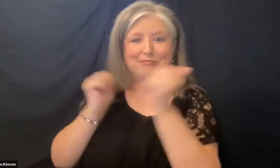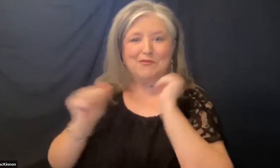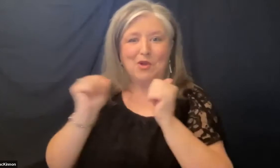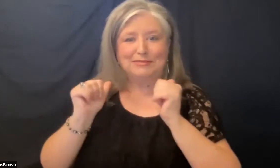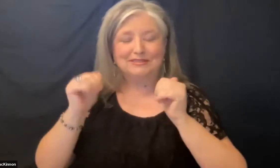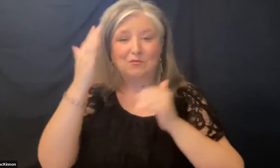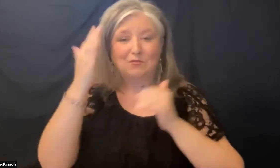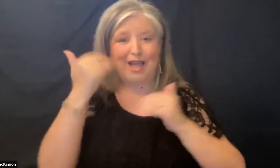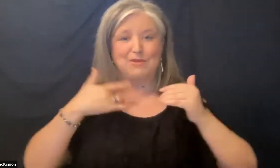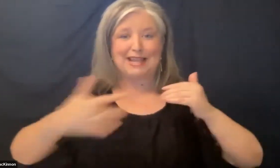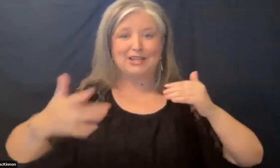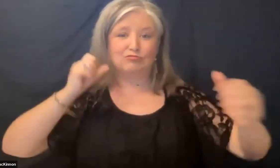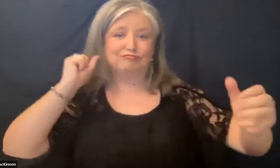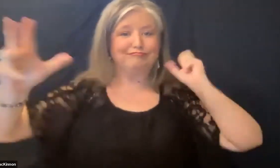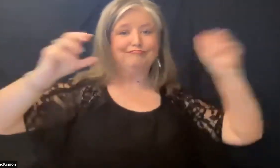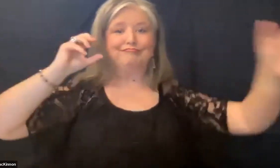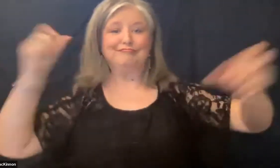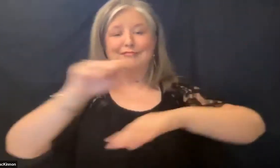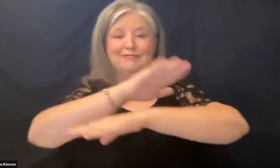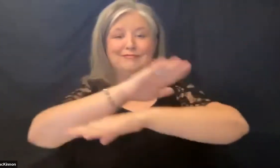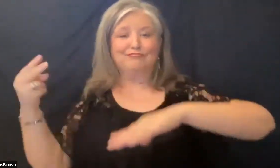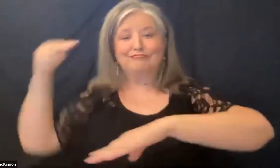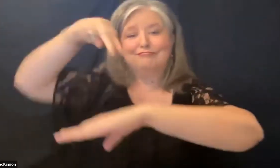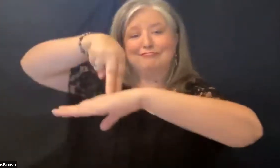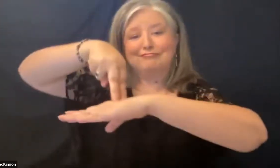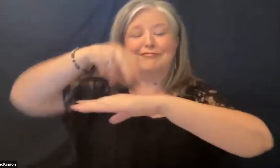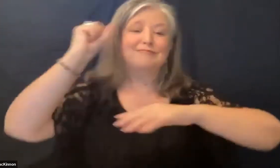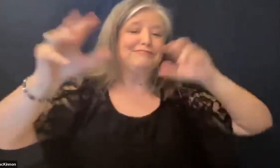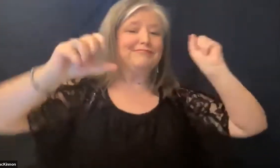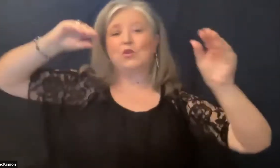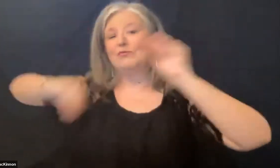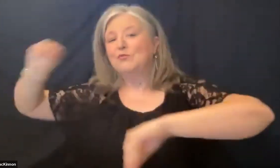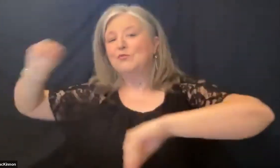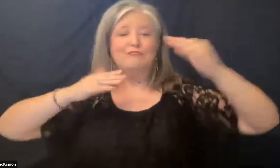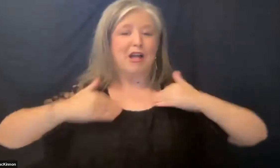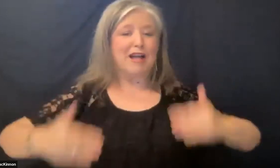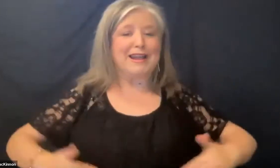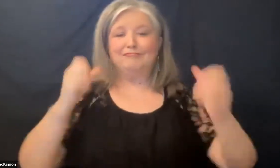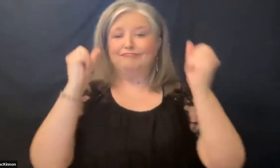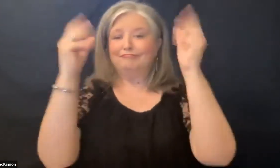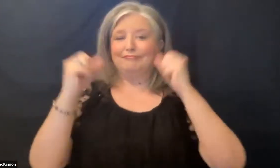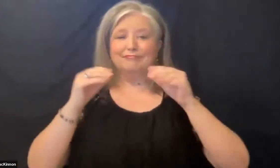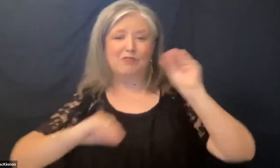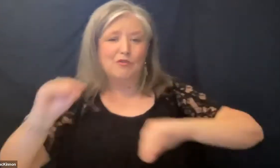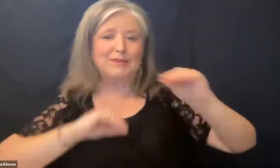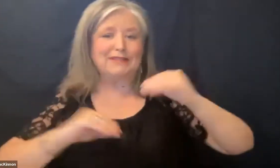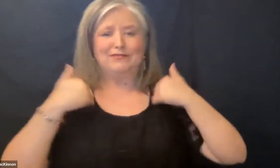Of course, with Zoom, we feel somewhat limited. On stage, we're able to move around freely as